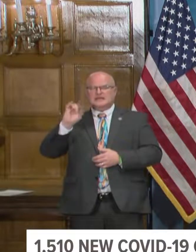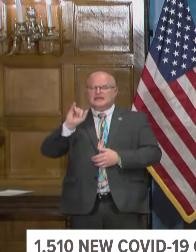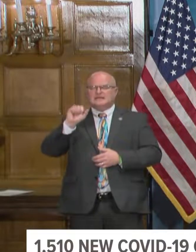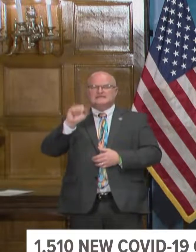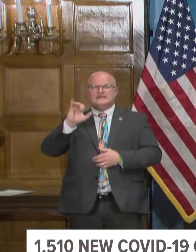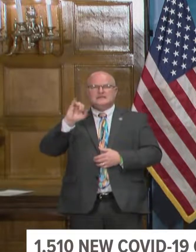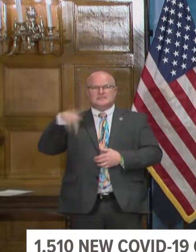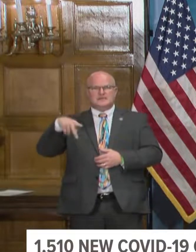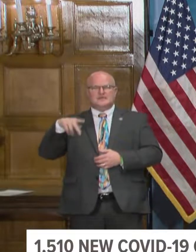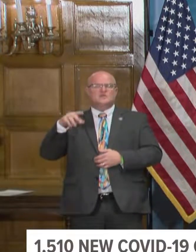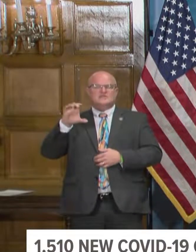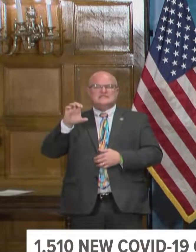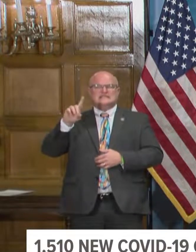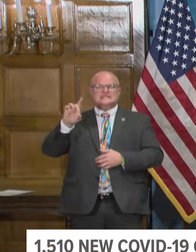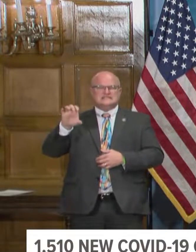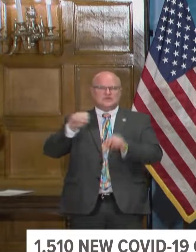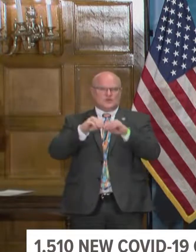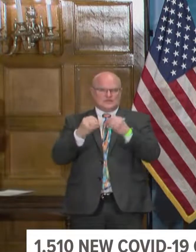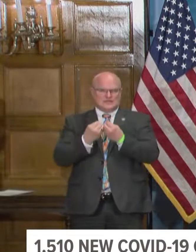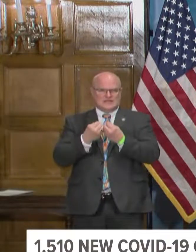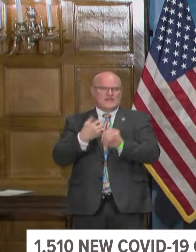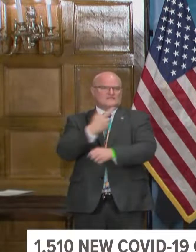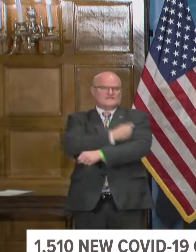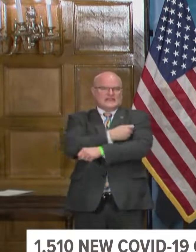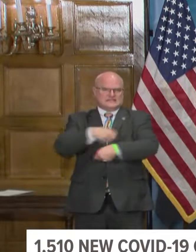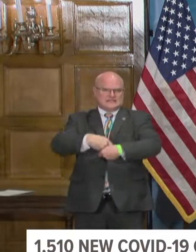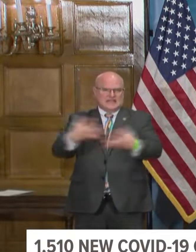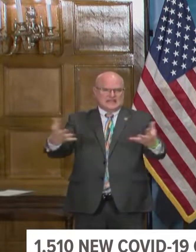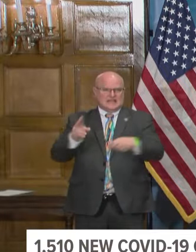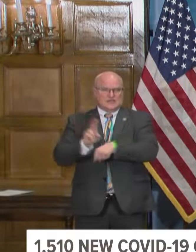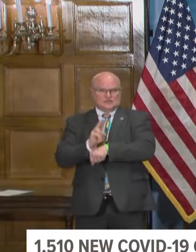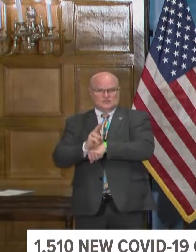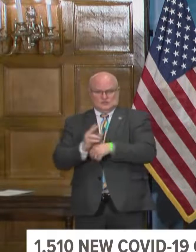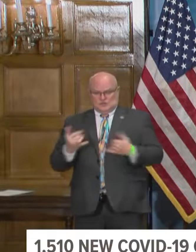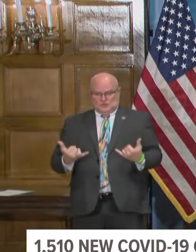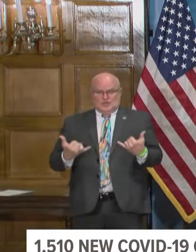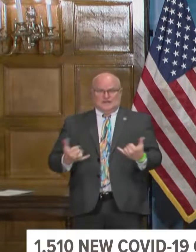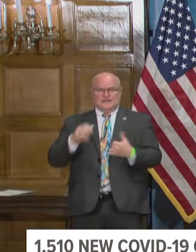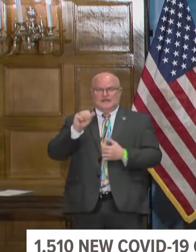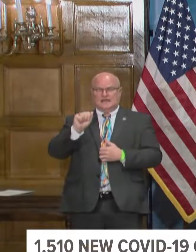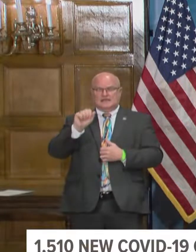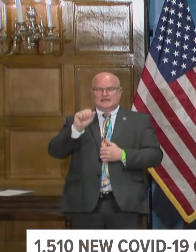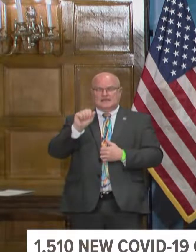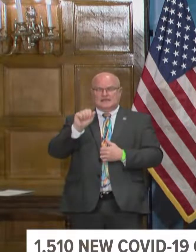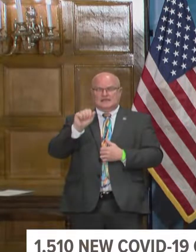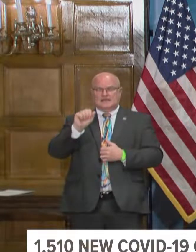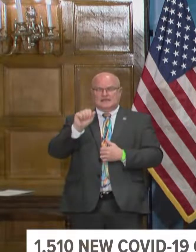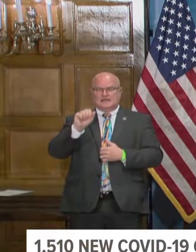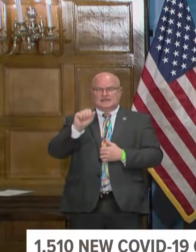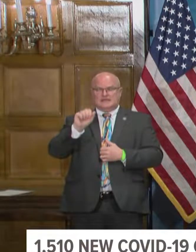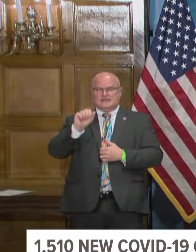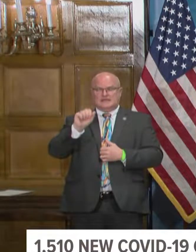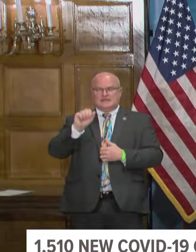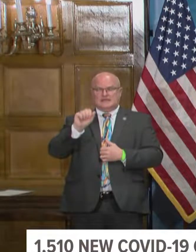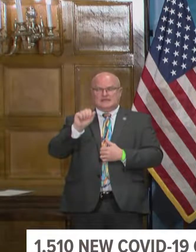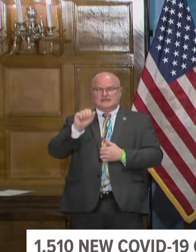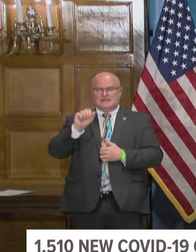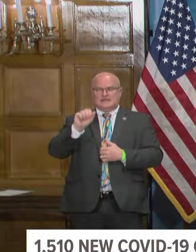organization regarding vaccine allocation and use. At this time, the ACIP has not modified